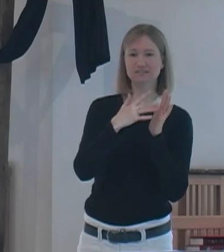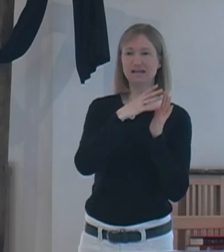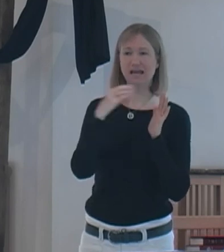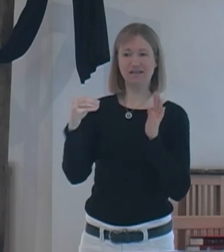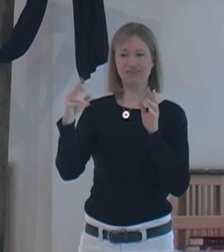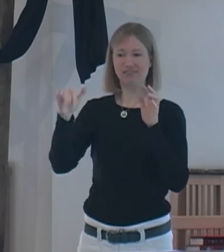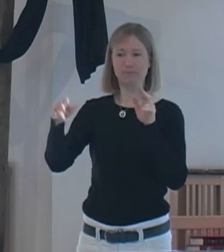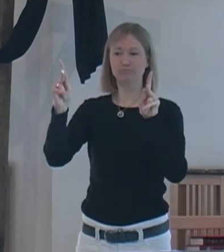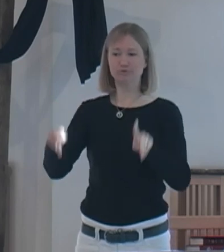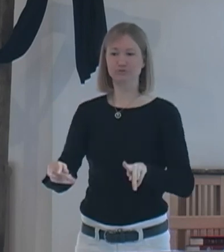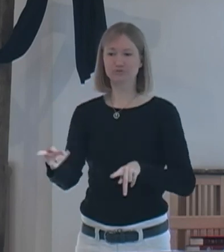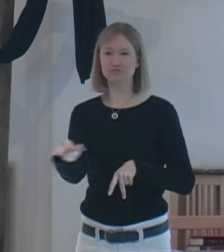person who seeks him.